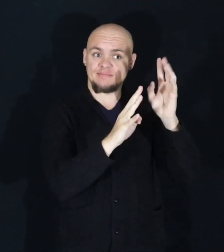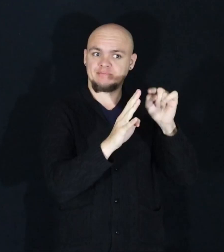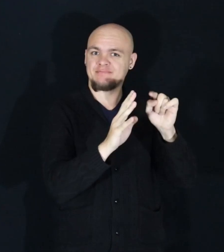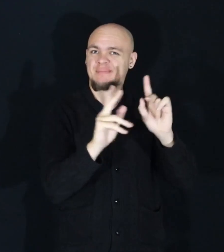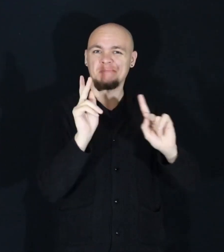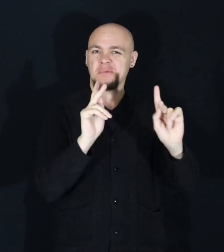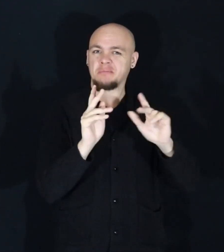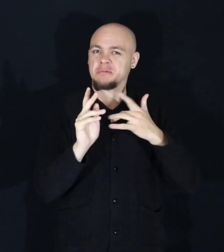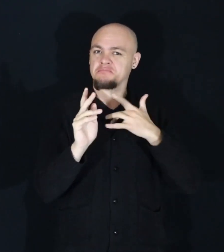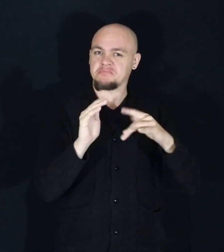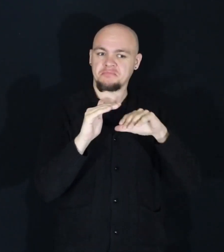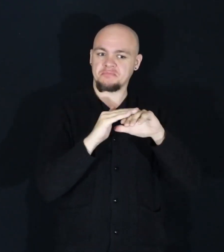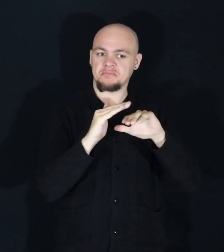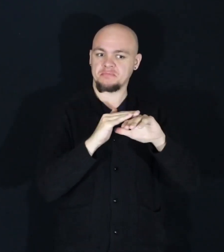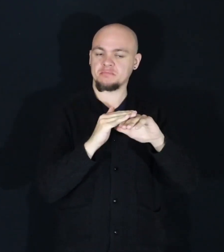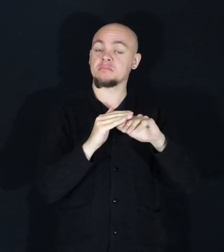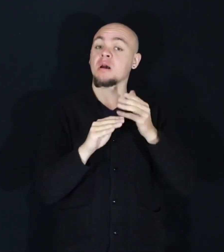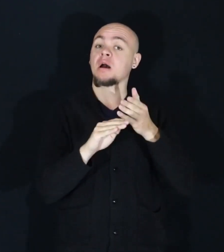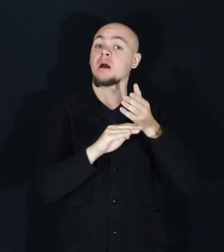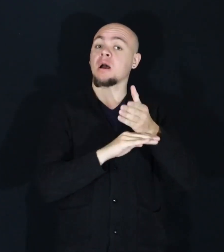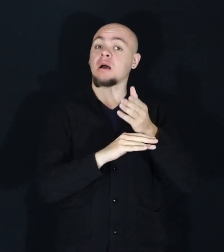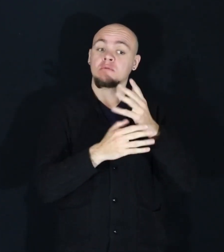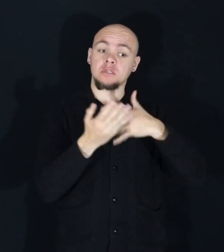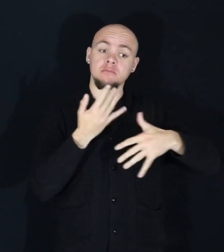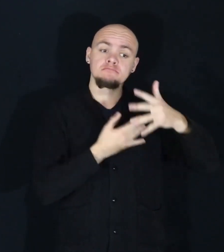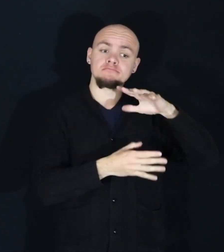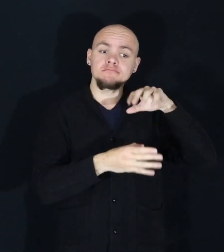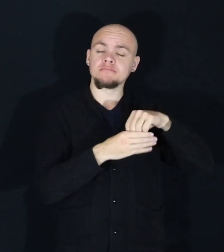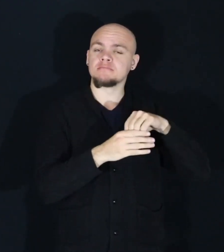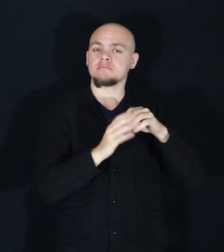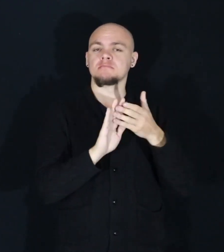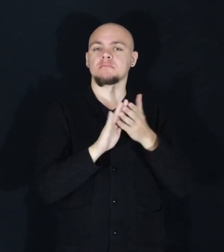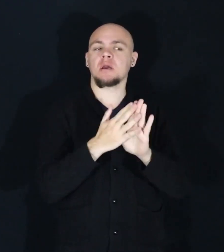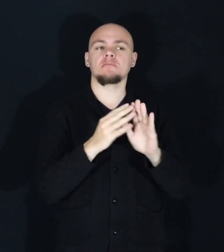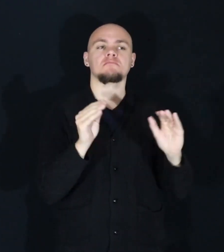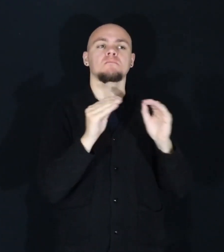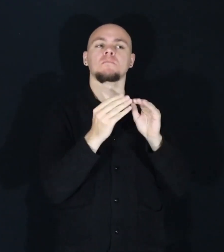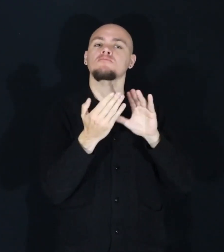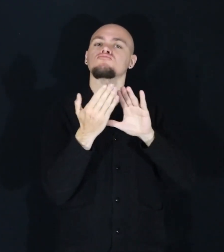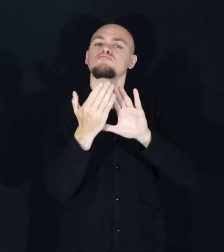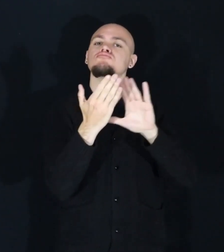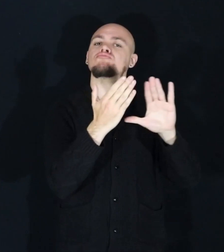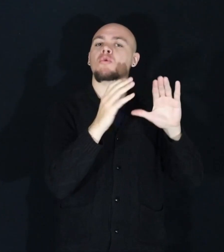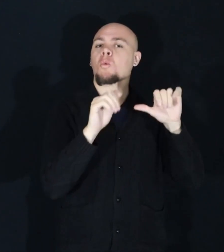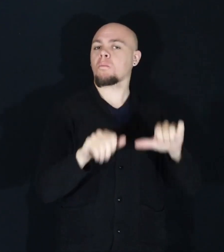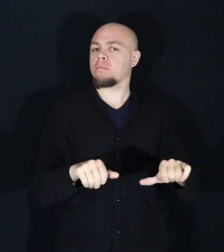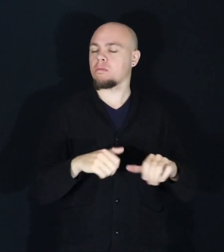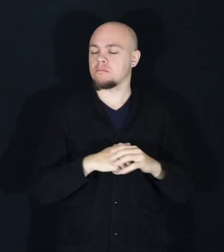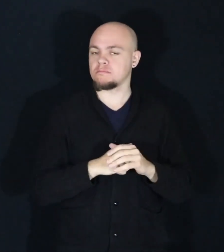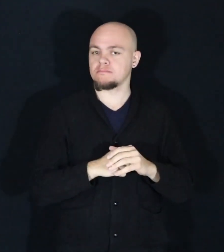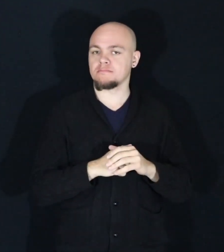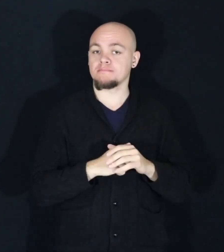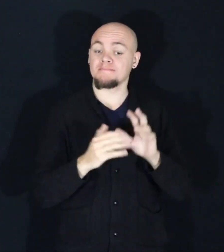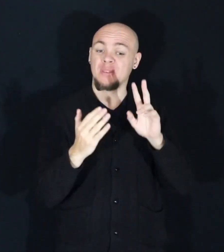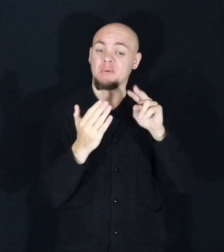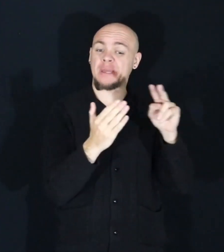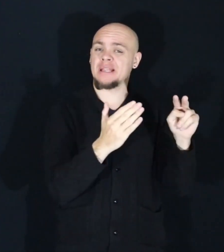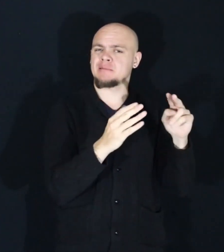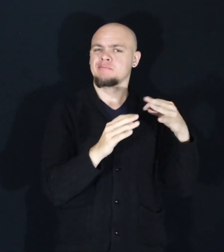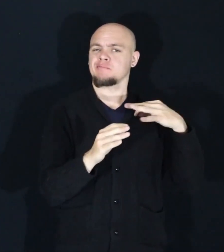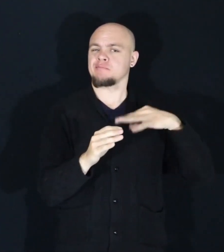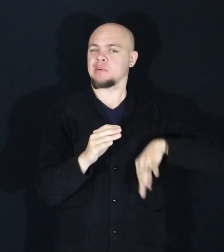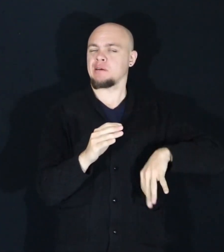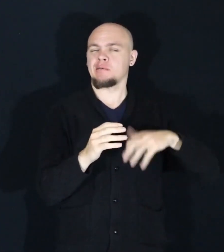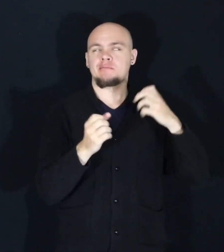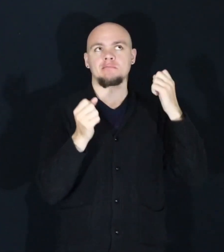people, but shortly after societies evolved, they became highly approachable. There are so many benefits to reading. The very